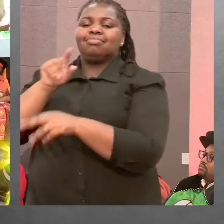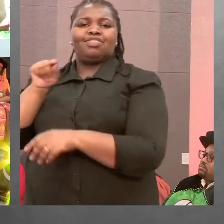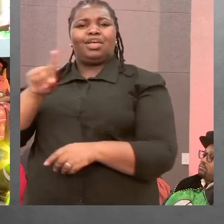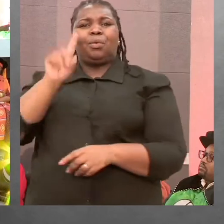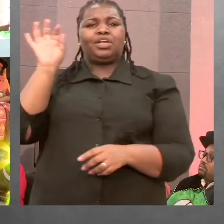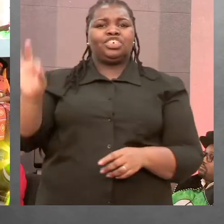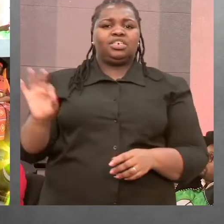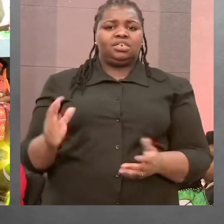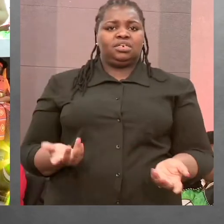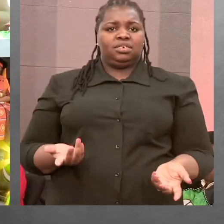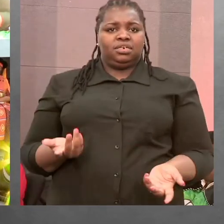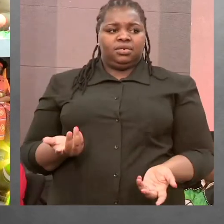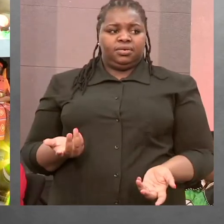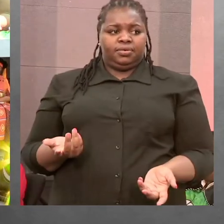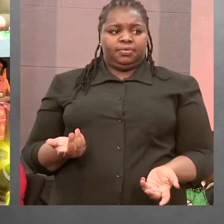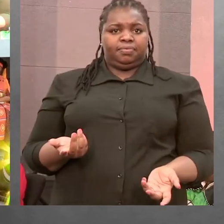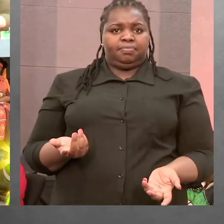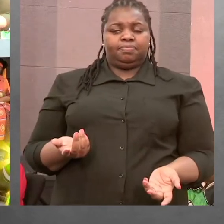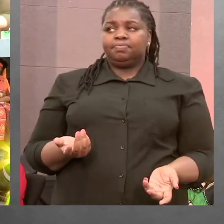question?